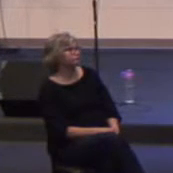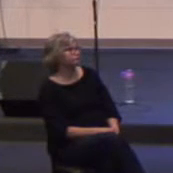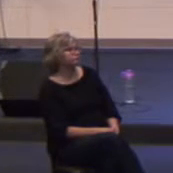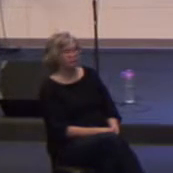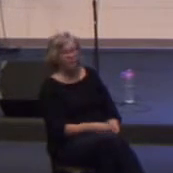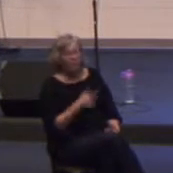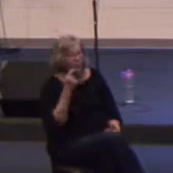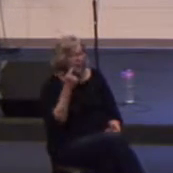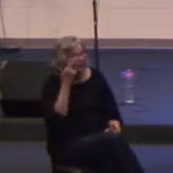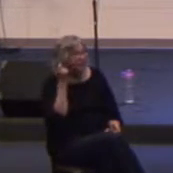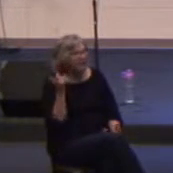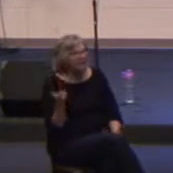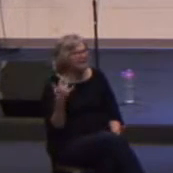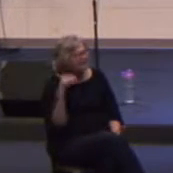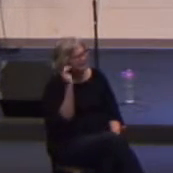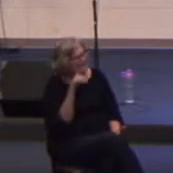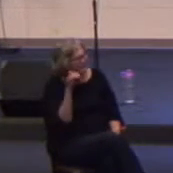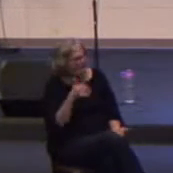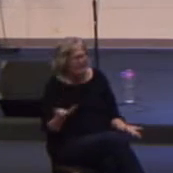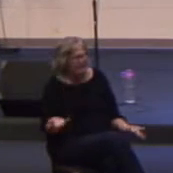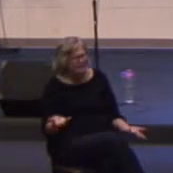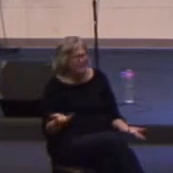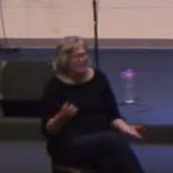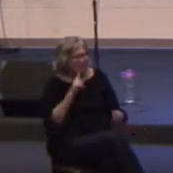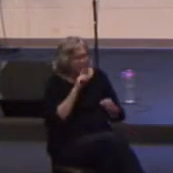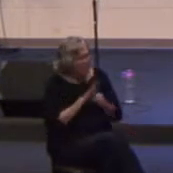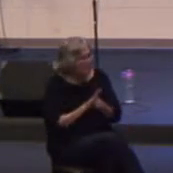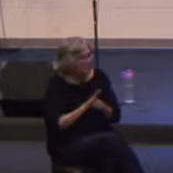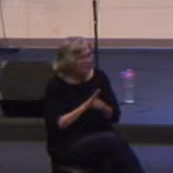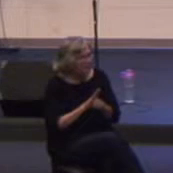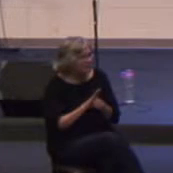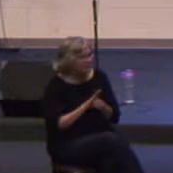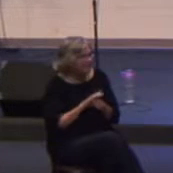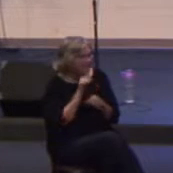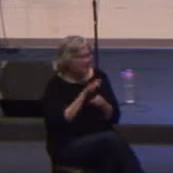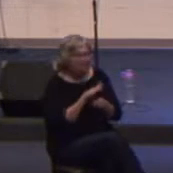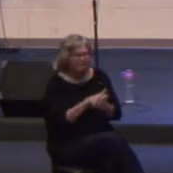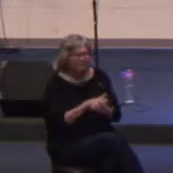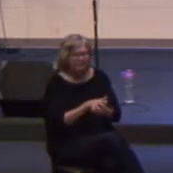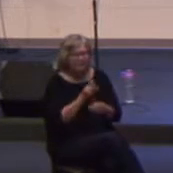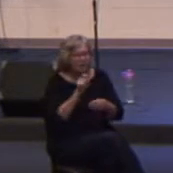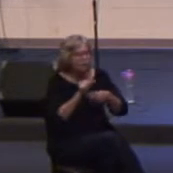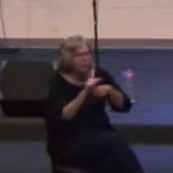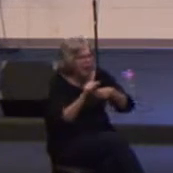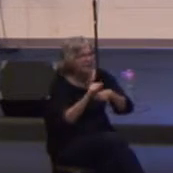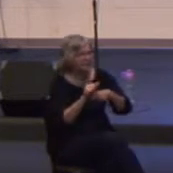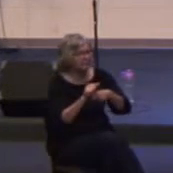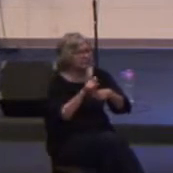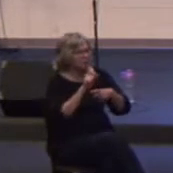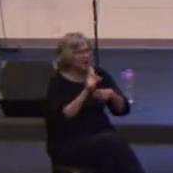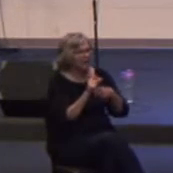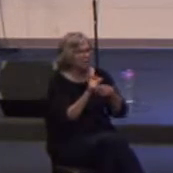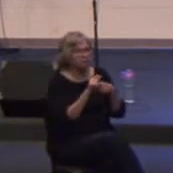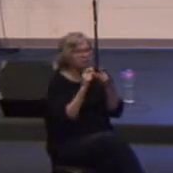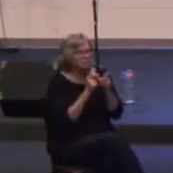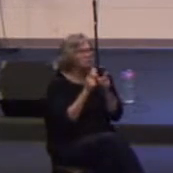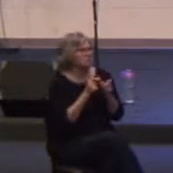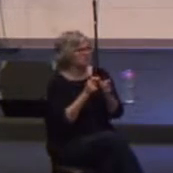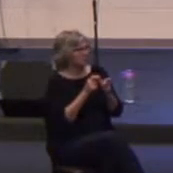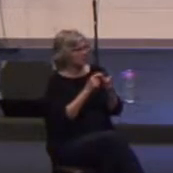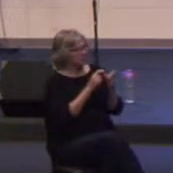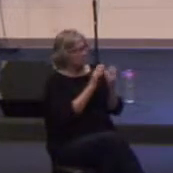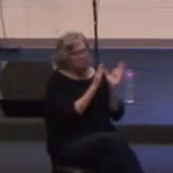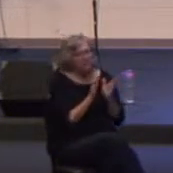We laugh because it's ridiculous. Commitment doesn't get us there. Practice, preparation, or as one author that was